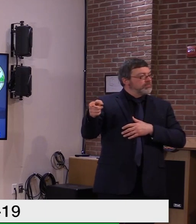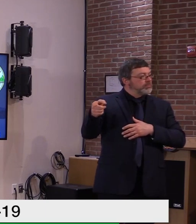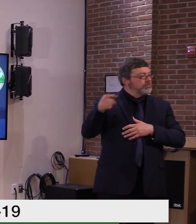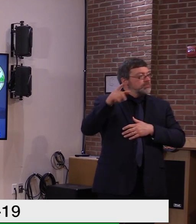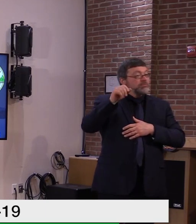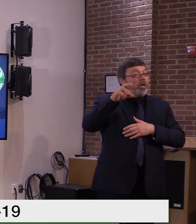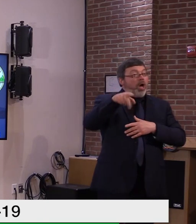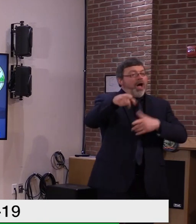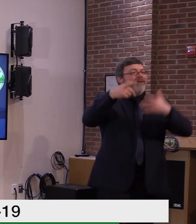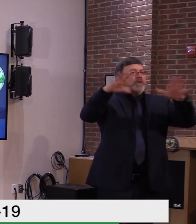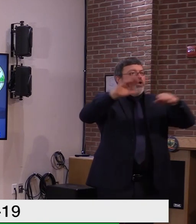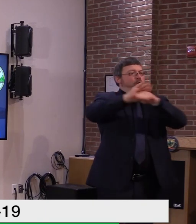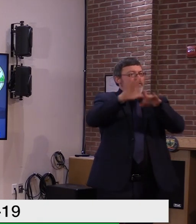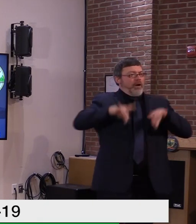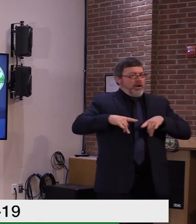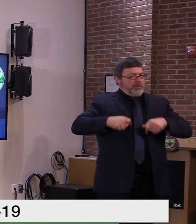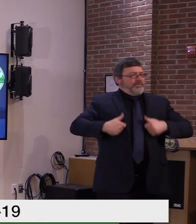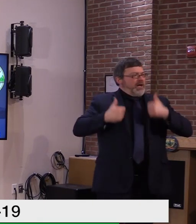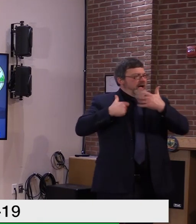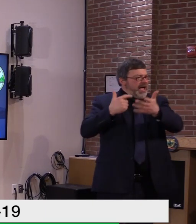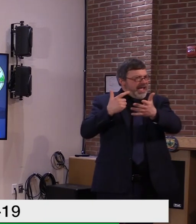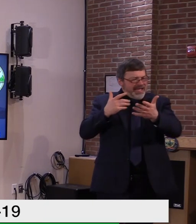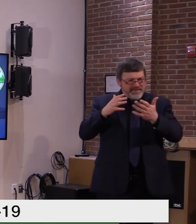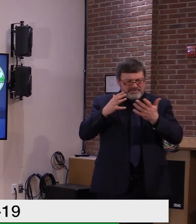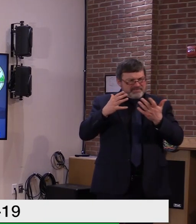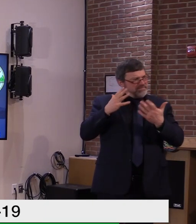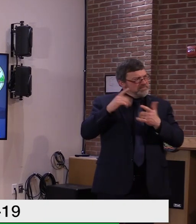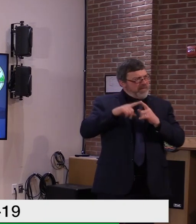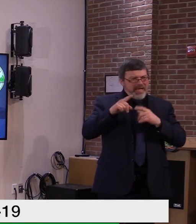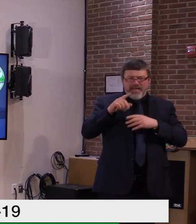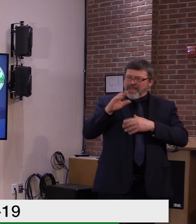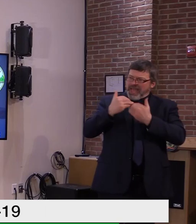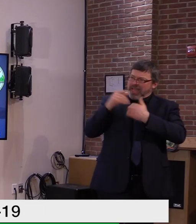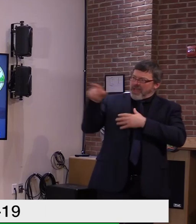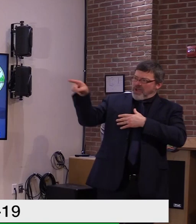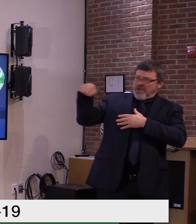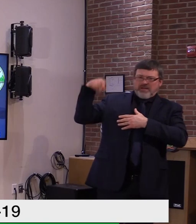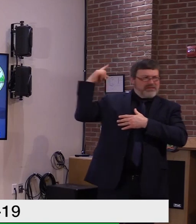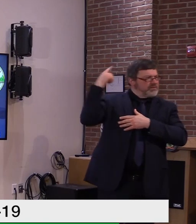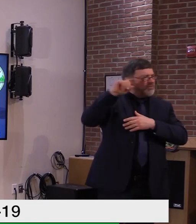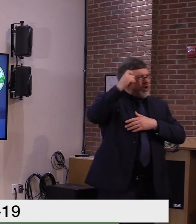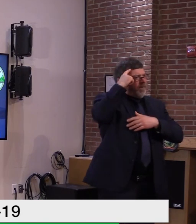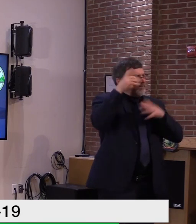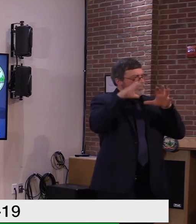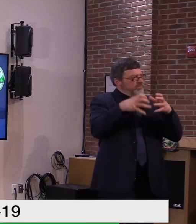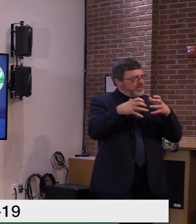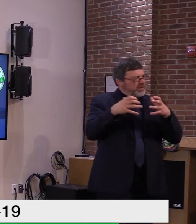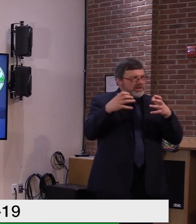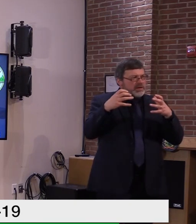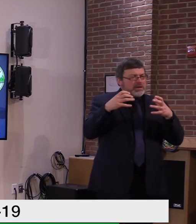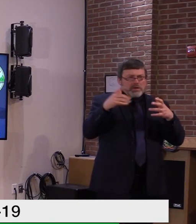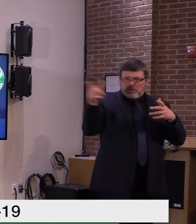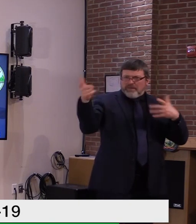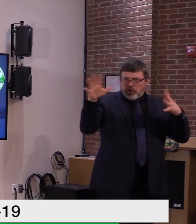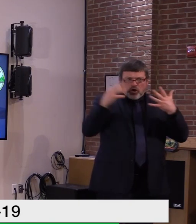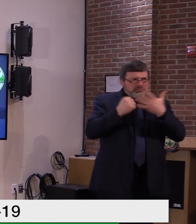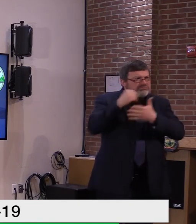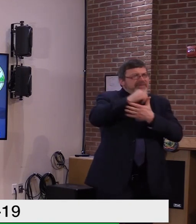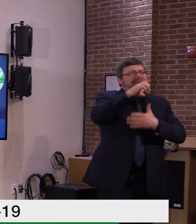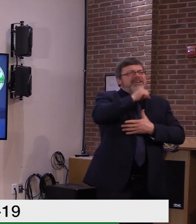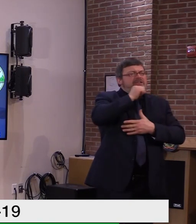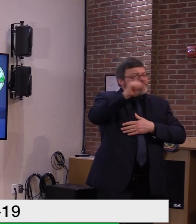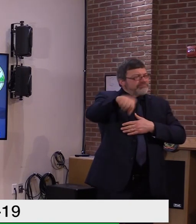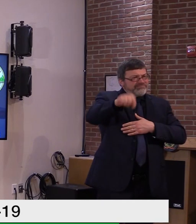these decisions about what chronic conditions qualify? And is there going to be prioritization within that group of